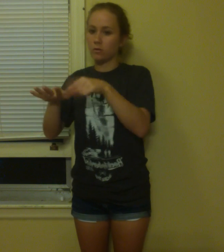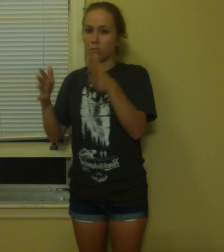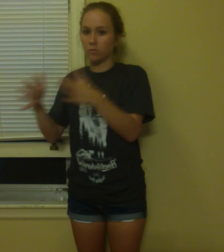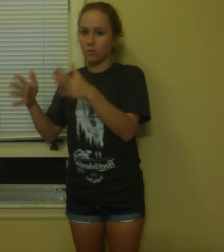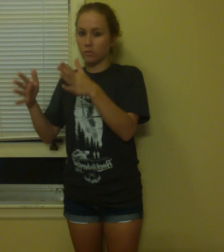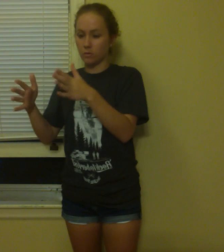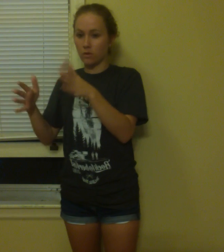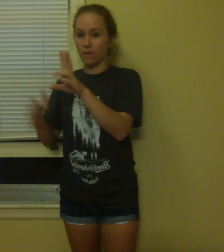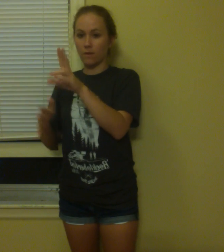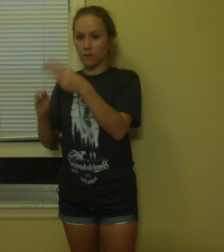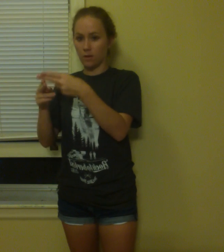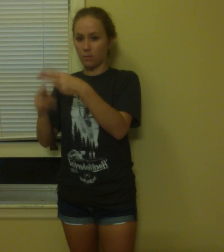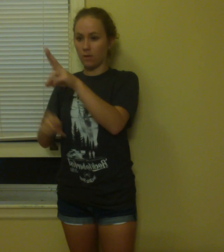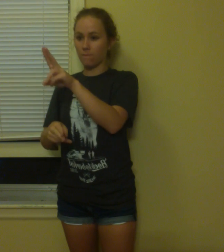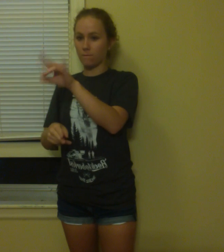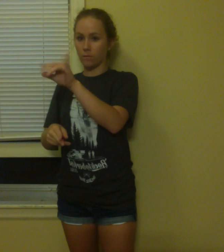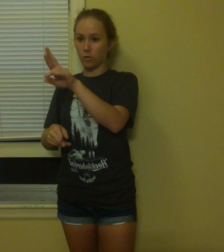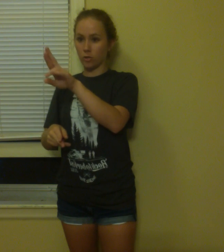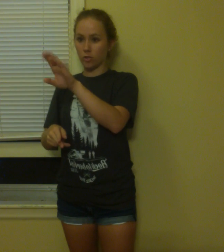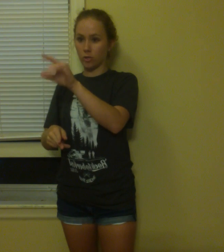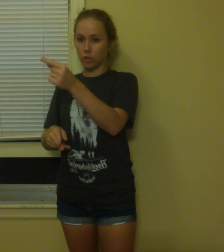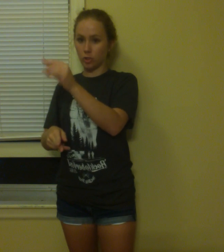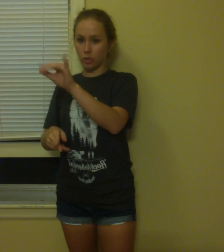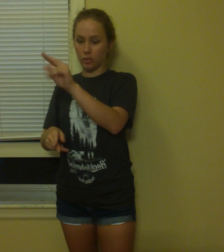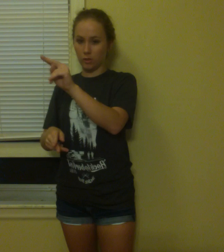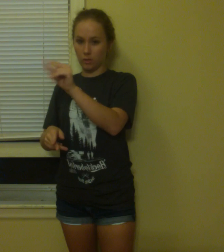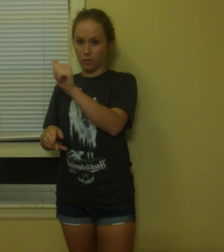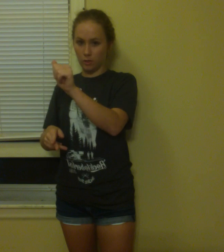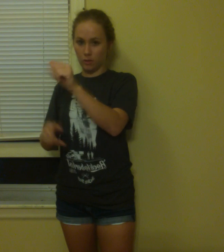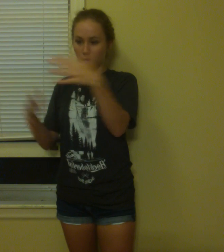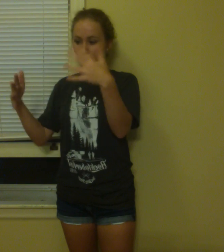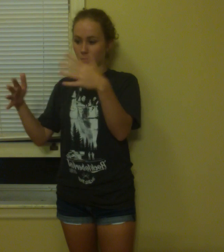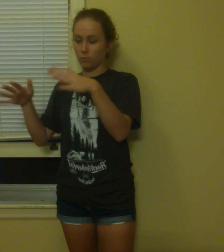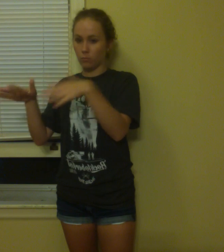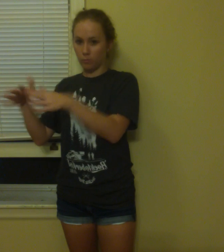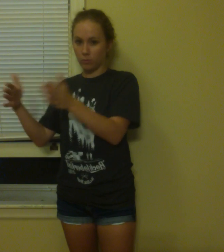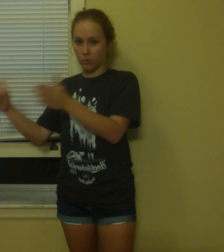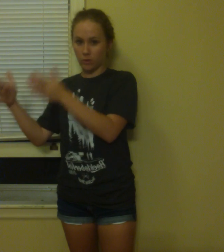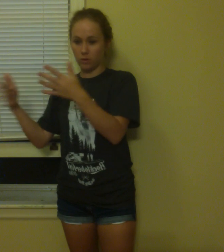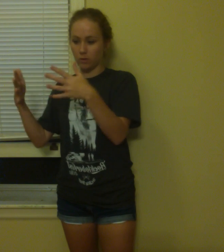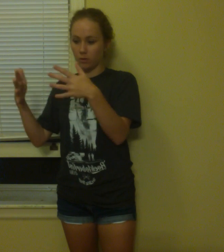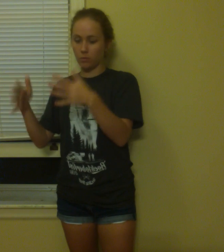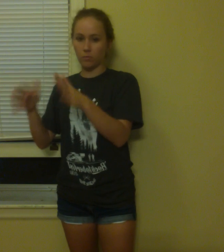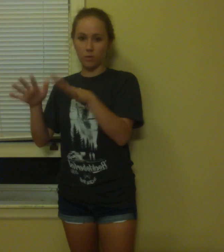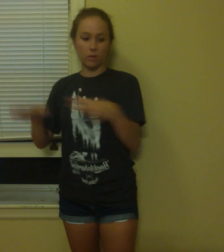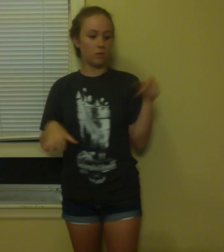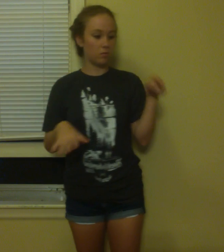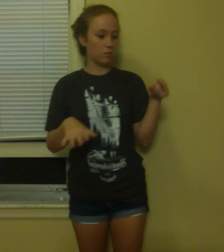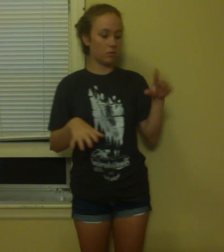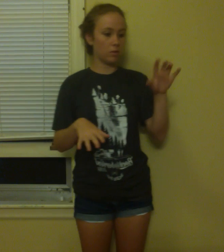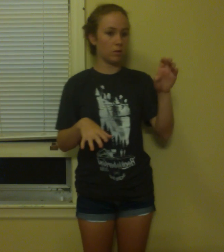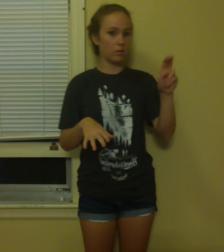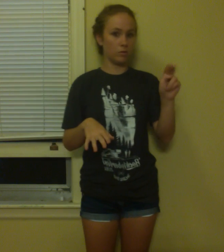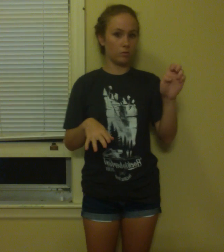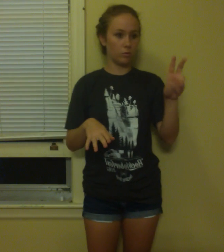the small state plan. Well, what did they do with the Great Compromise? But, boom, they did them both, right? And that's what